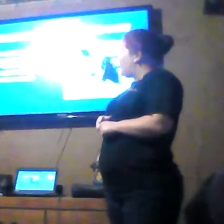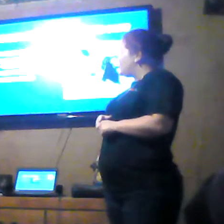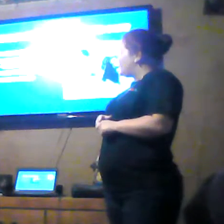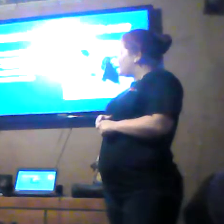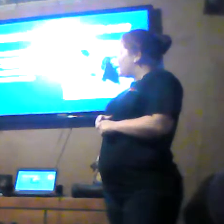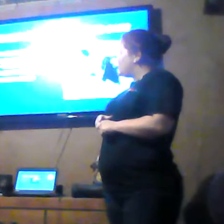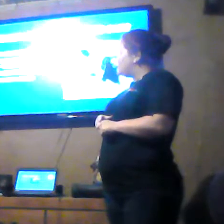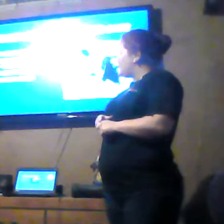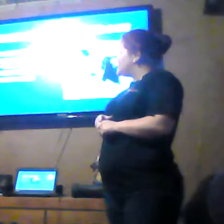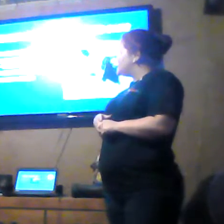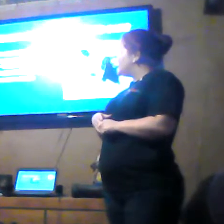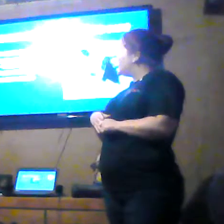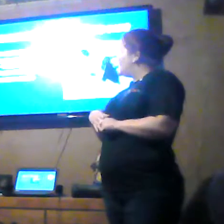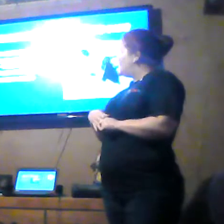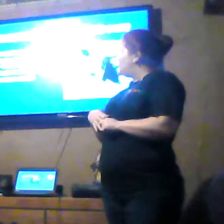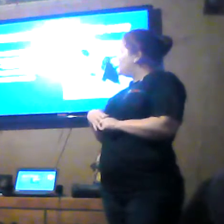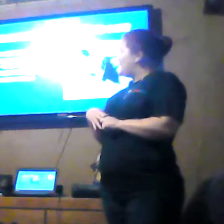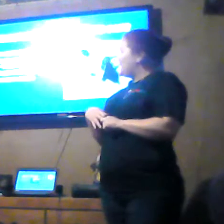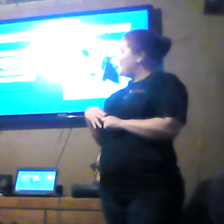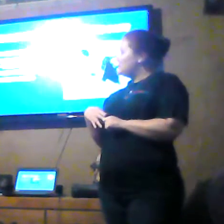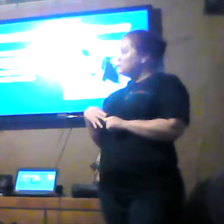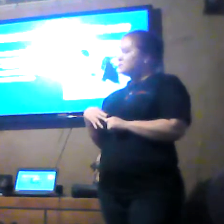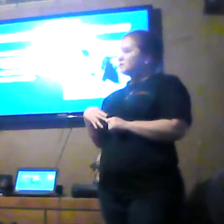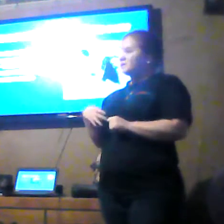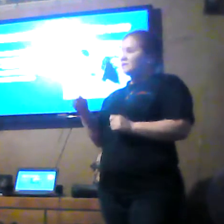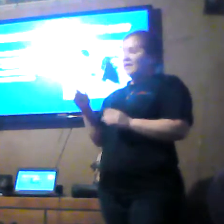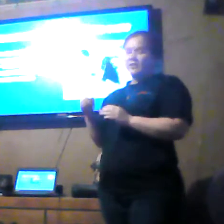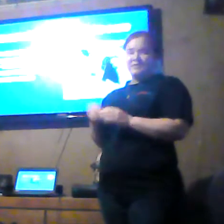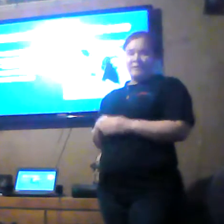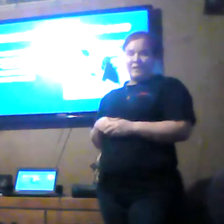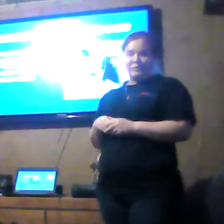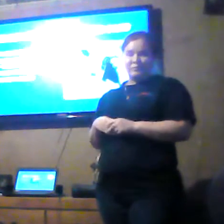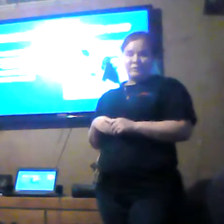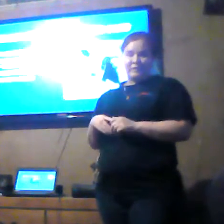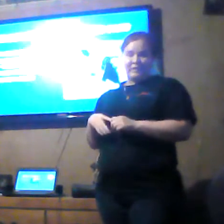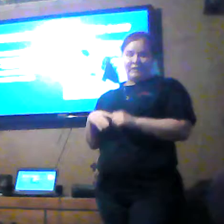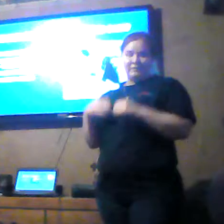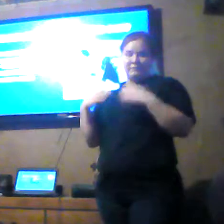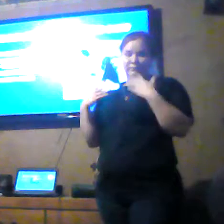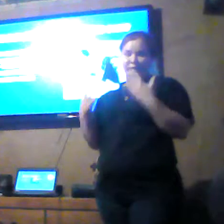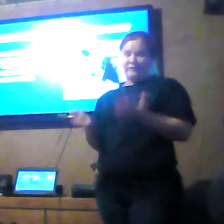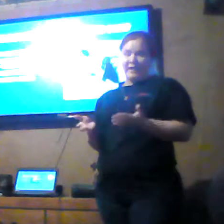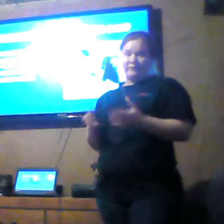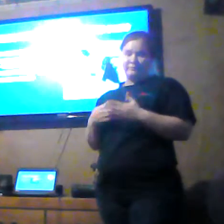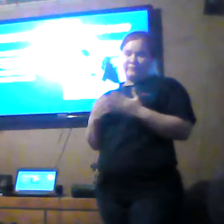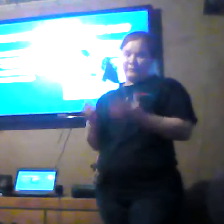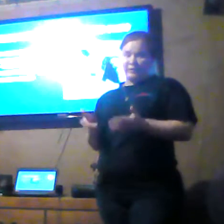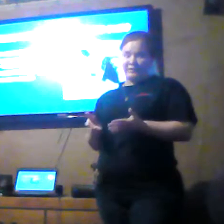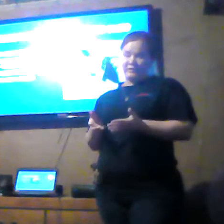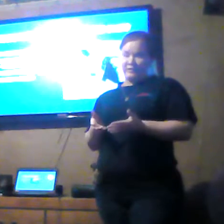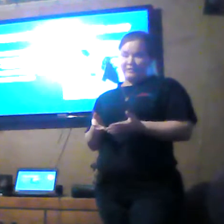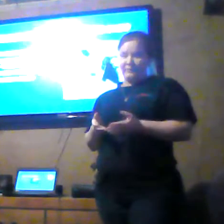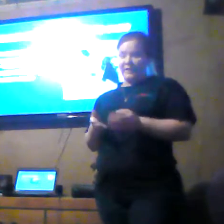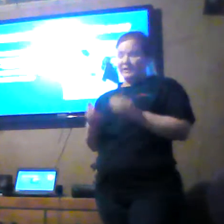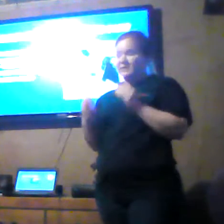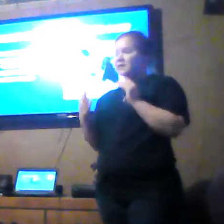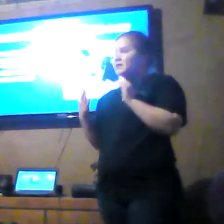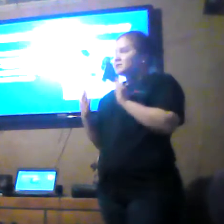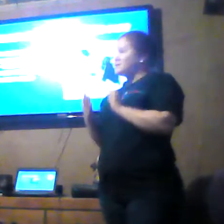way to become infected. Animals that are contaminated with Brucella provide byproducts that are contaminated. So these